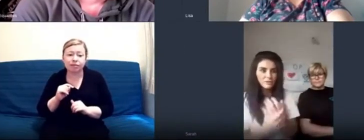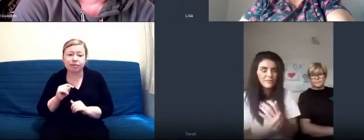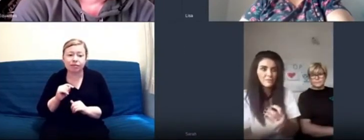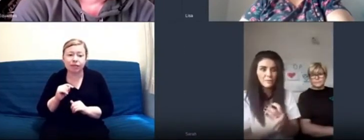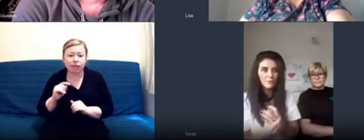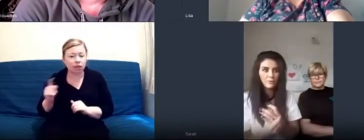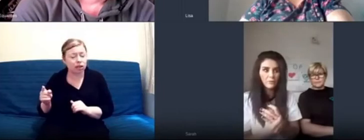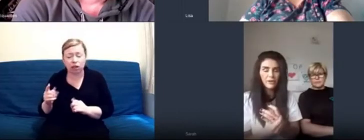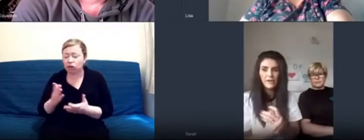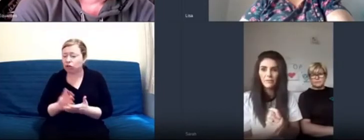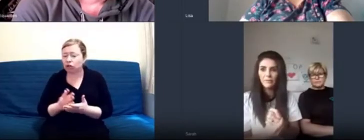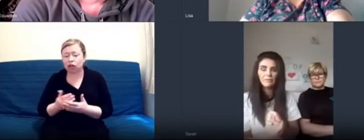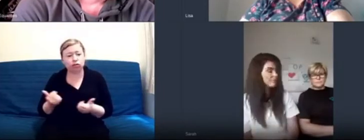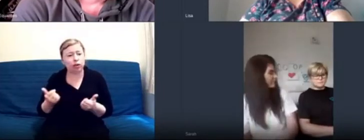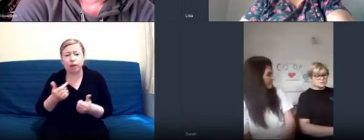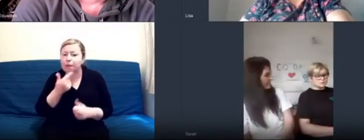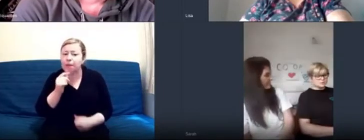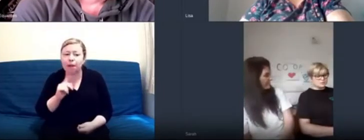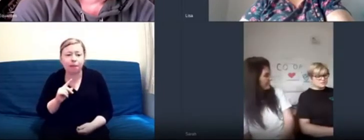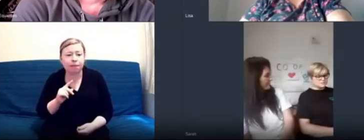they're the most amazing people.